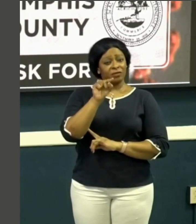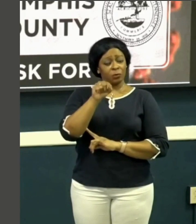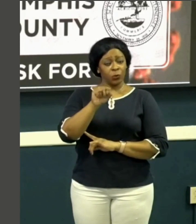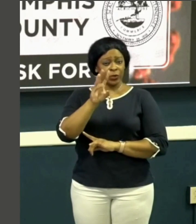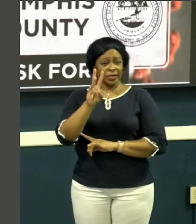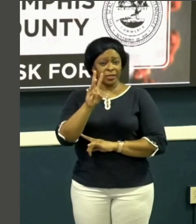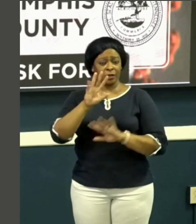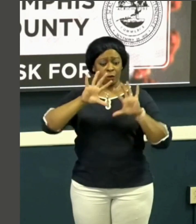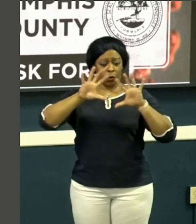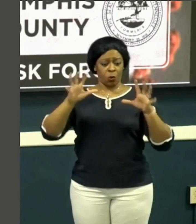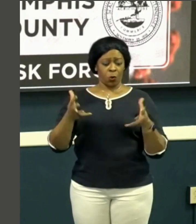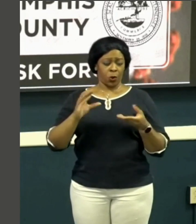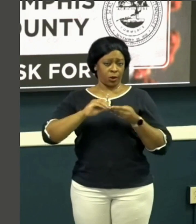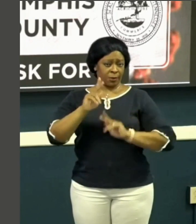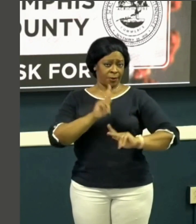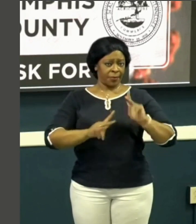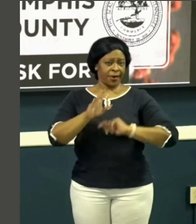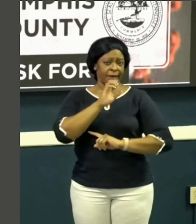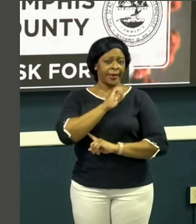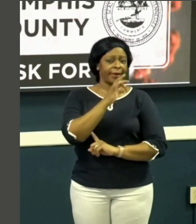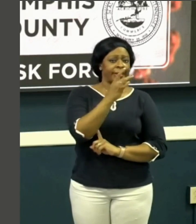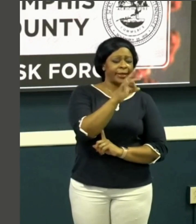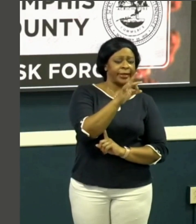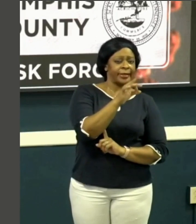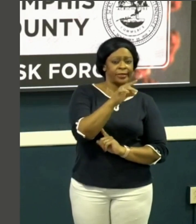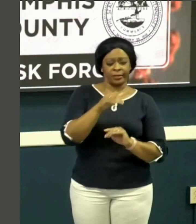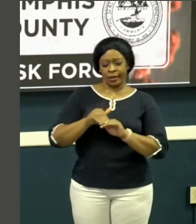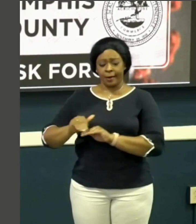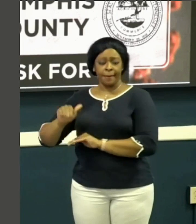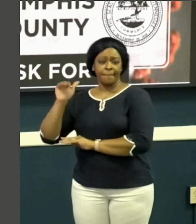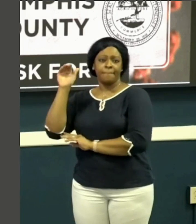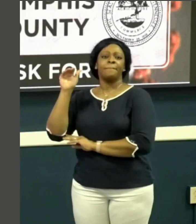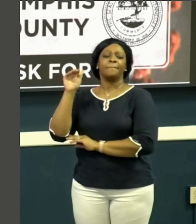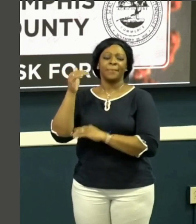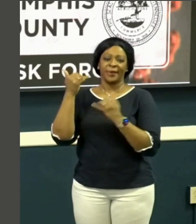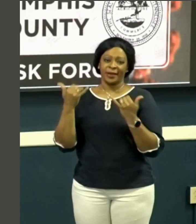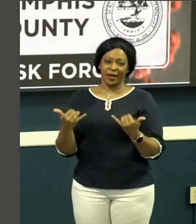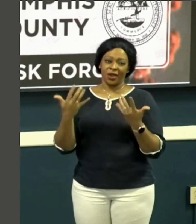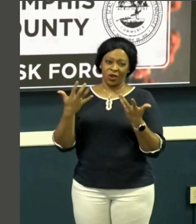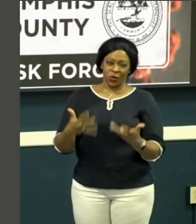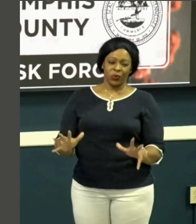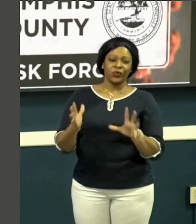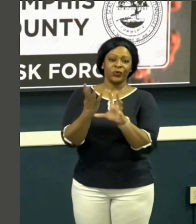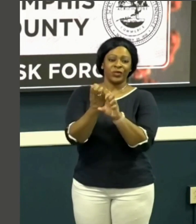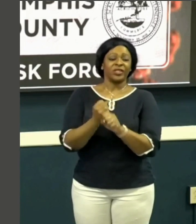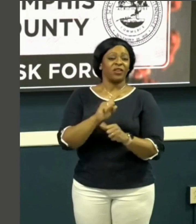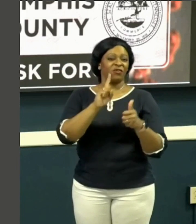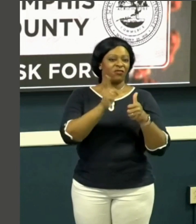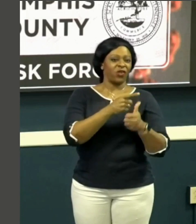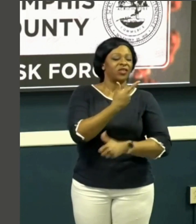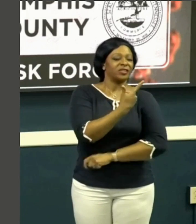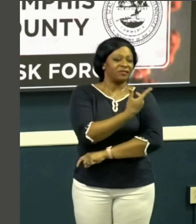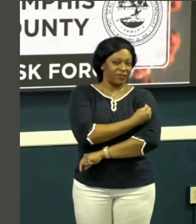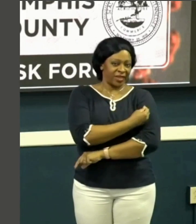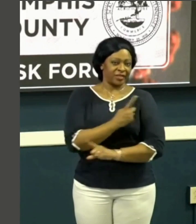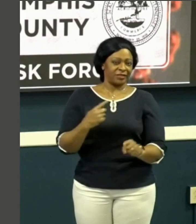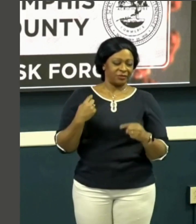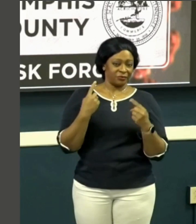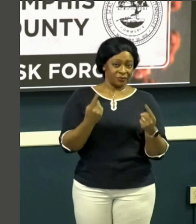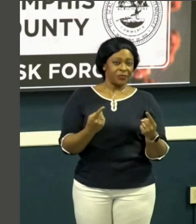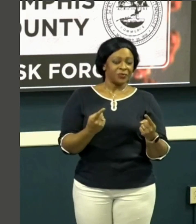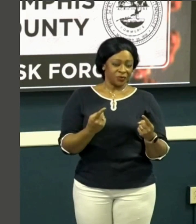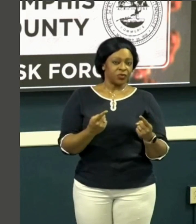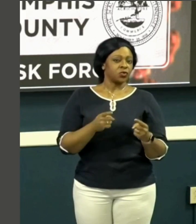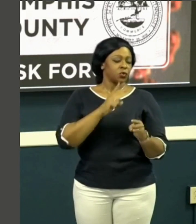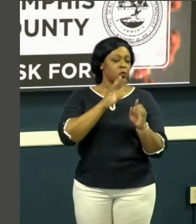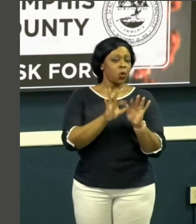70.6% of the overall population age 18 and older has now received at least one dose of vaccine. That is